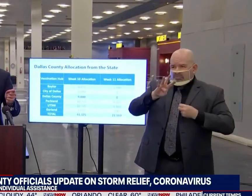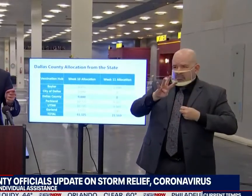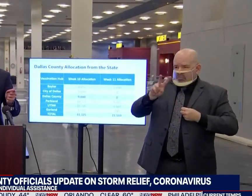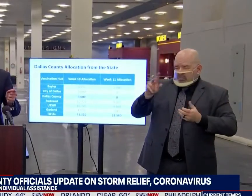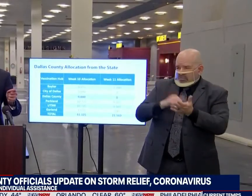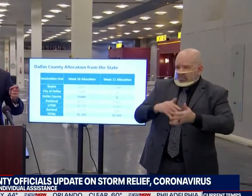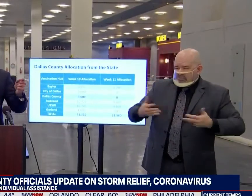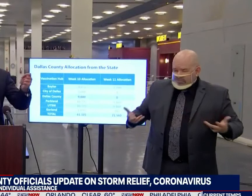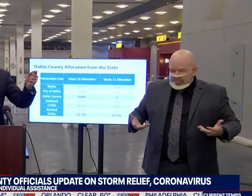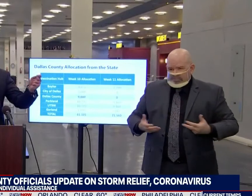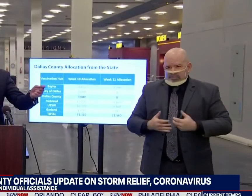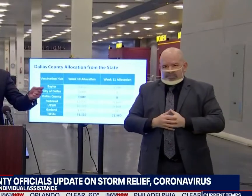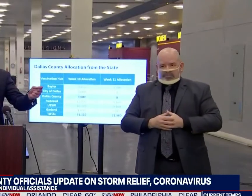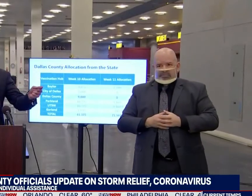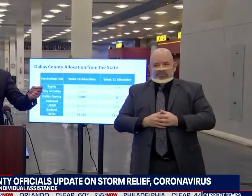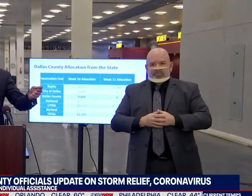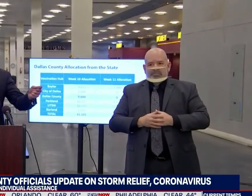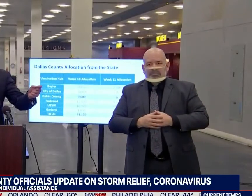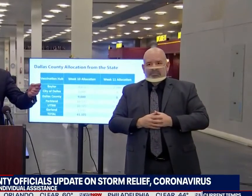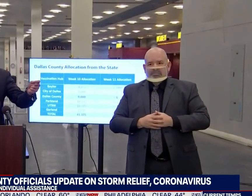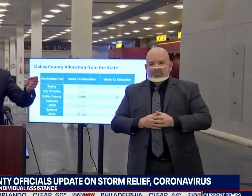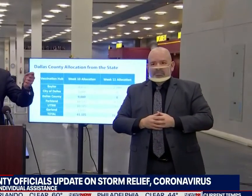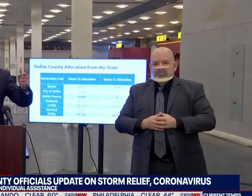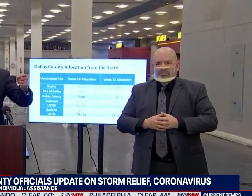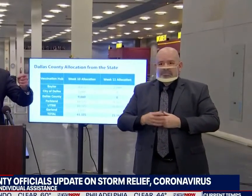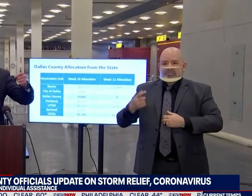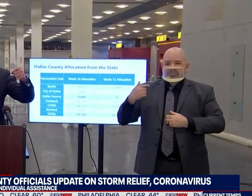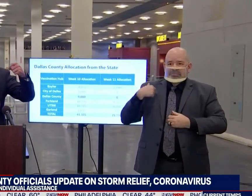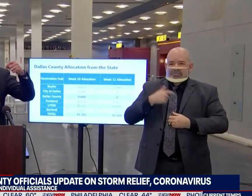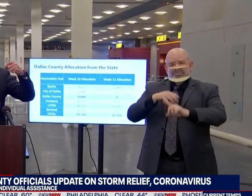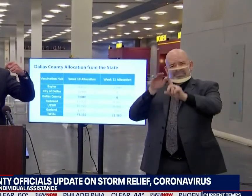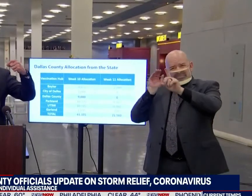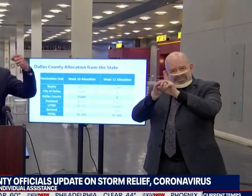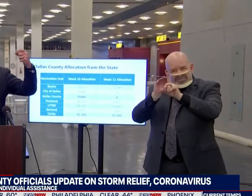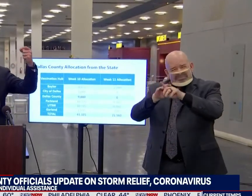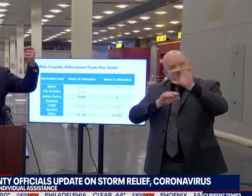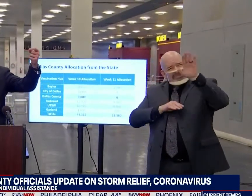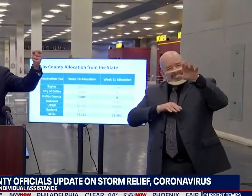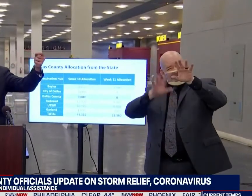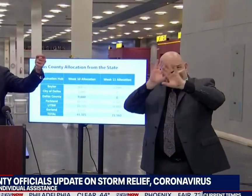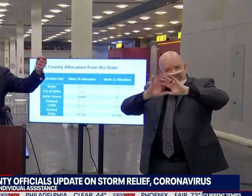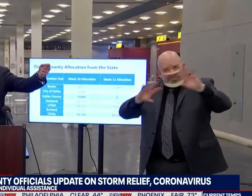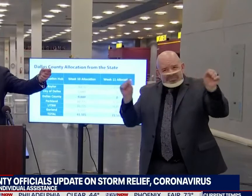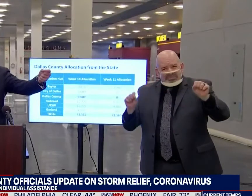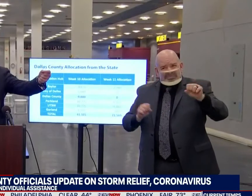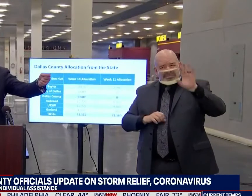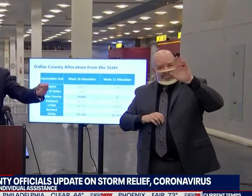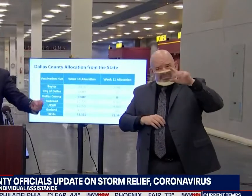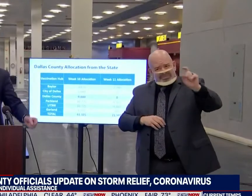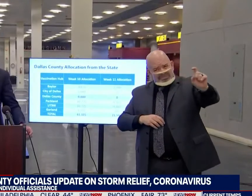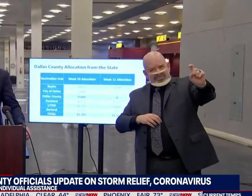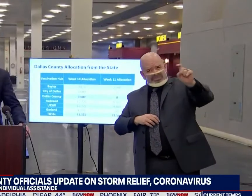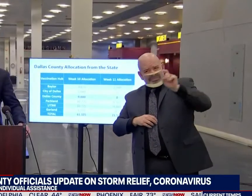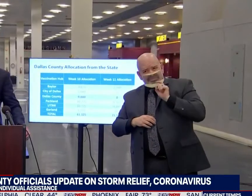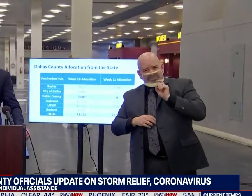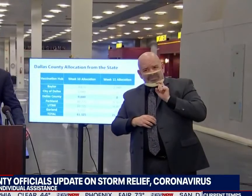to get more vaccines from the Biden administration for people who are in underserved areas off the